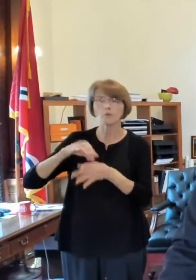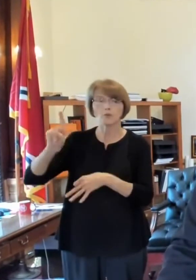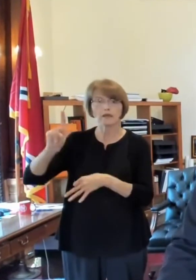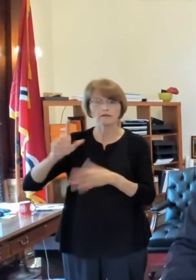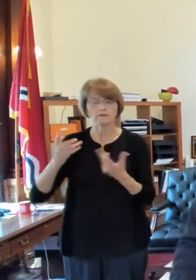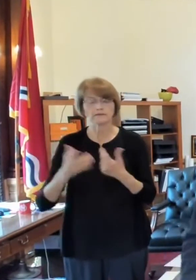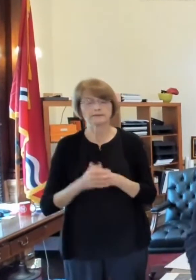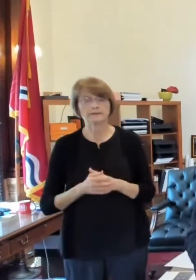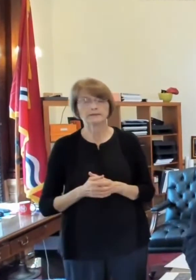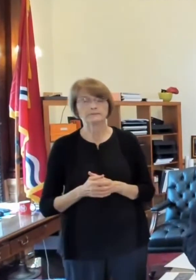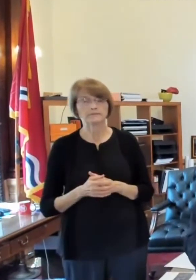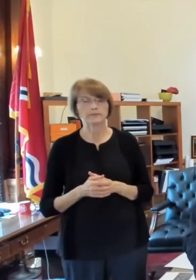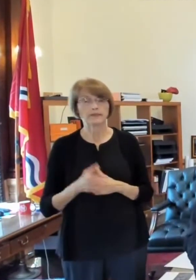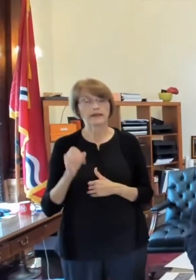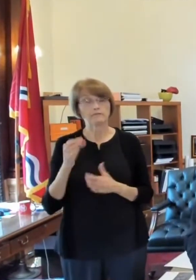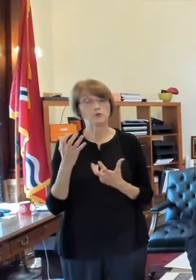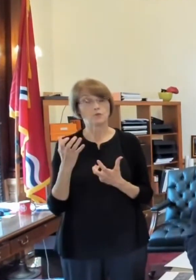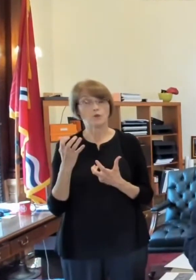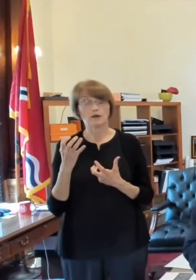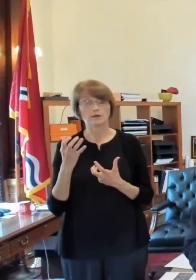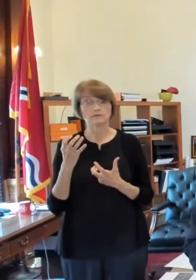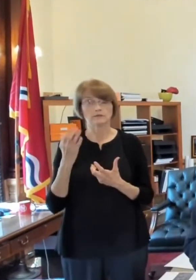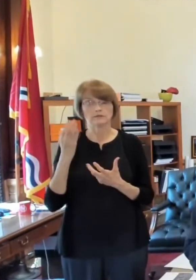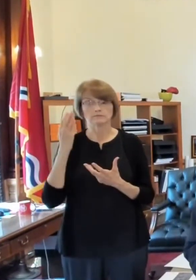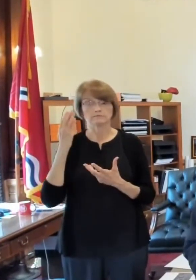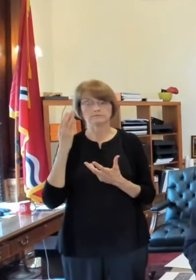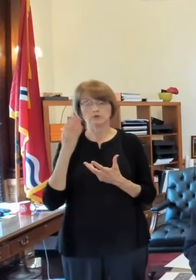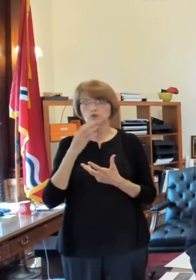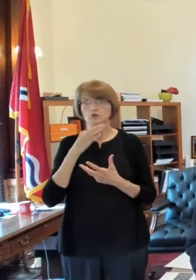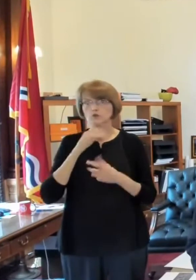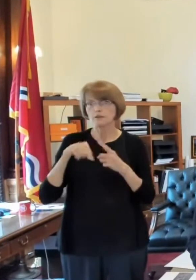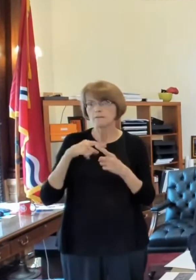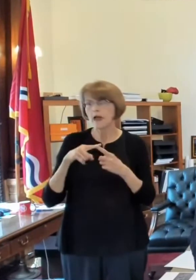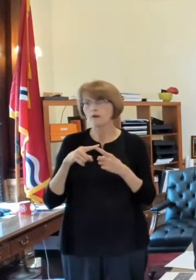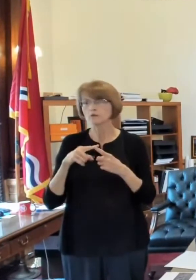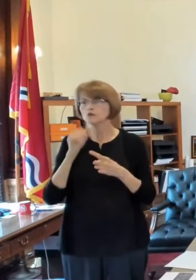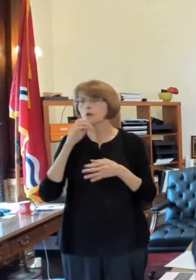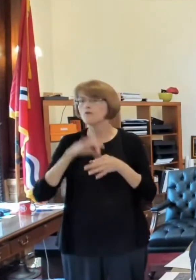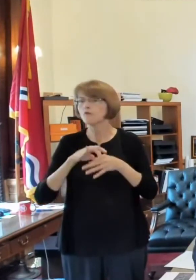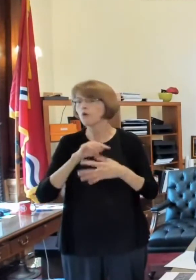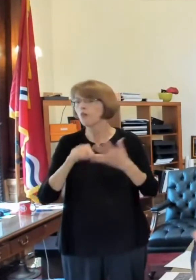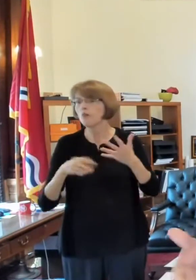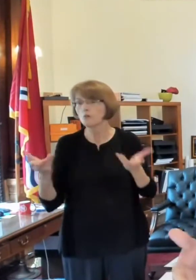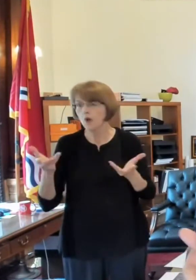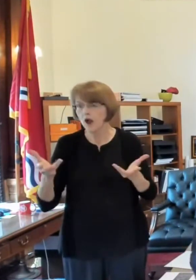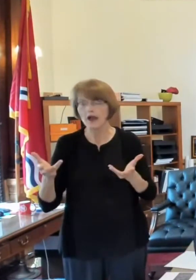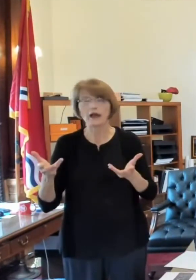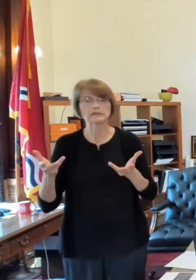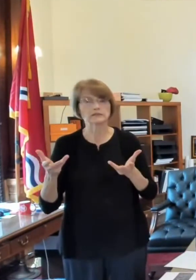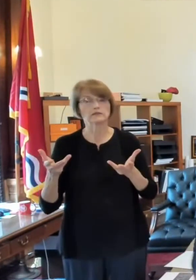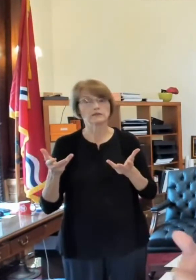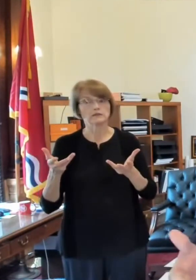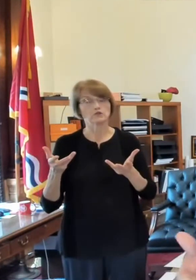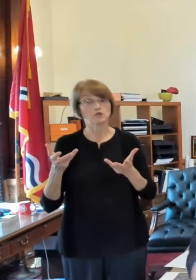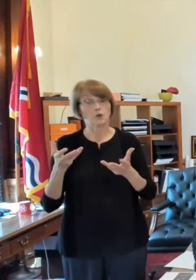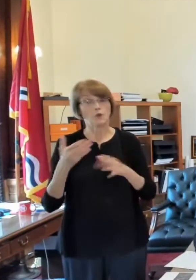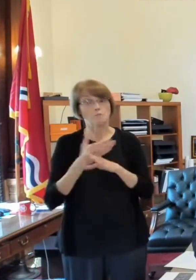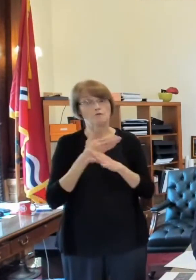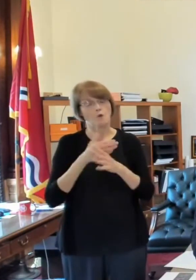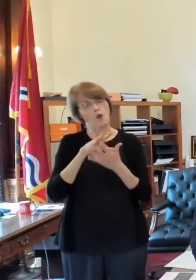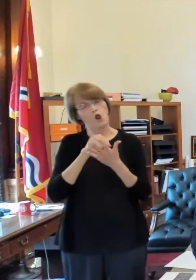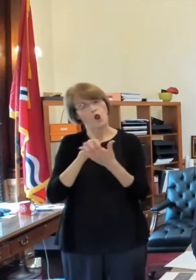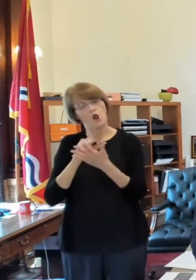be good if you want to be familiar with the issues and candidates that are on the ballot tomorrow, so to try to make the voting as expeditious as possible. That helps as